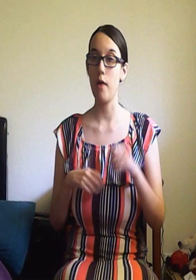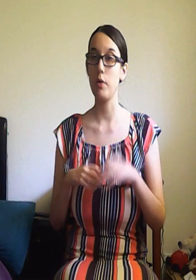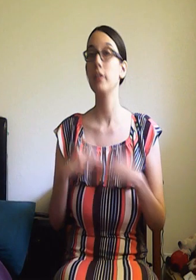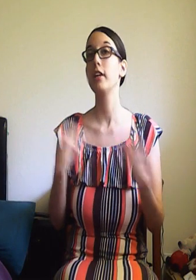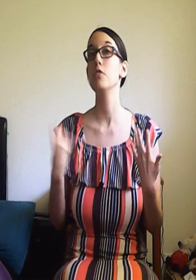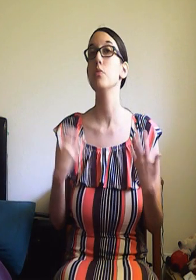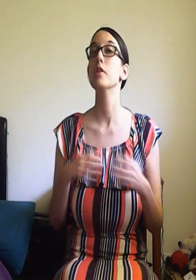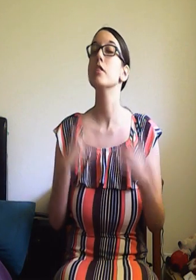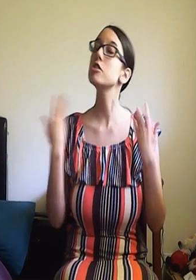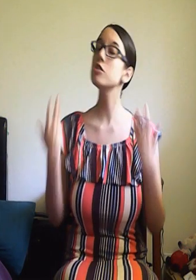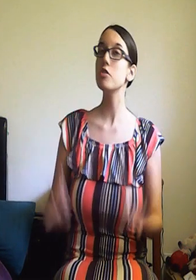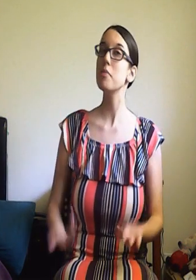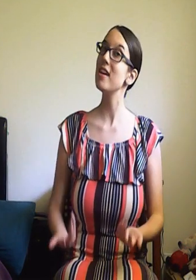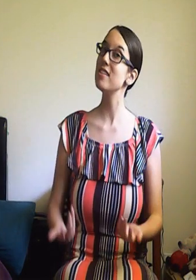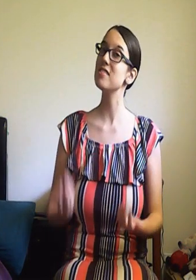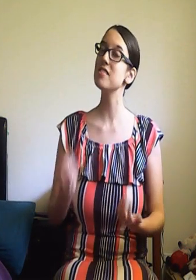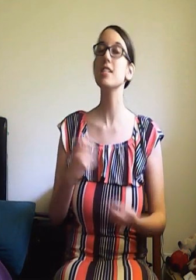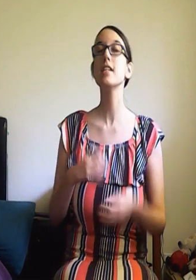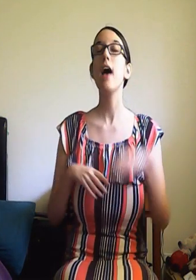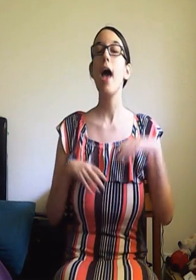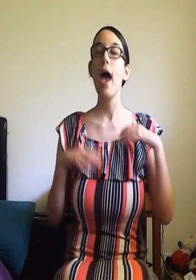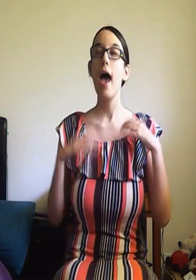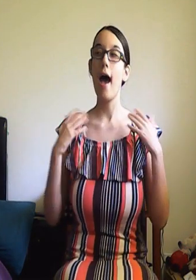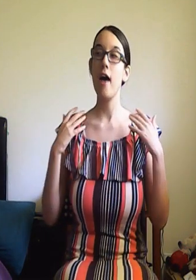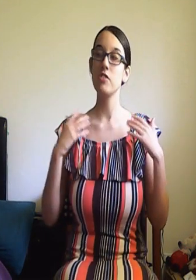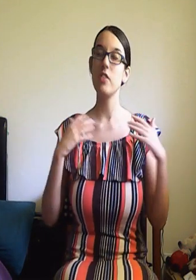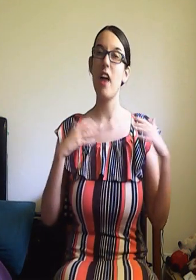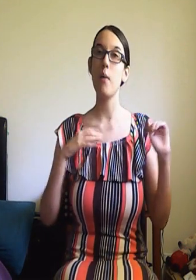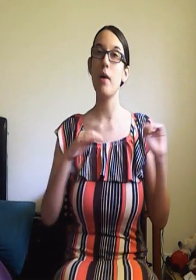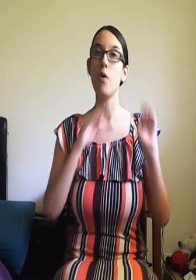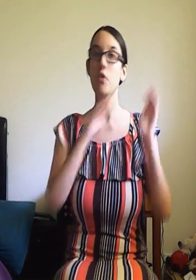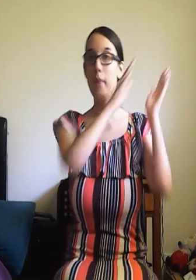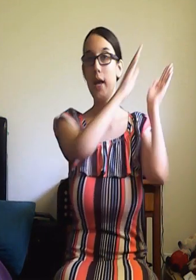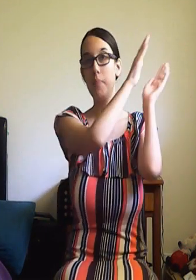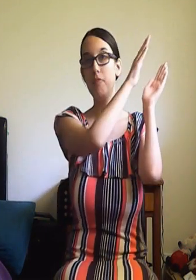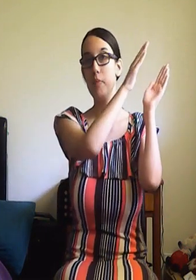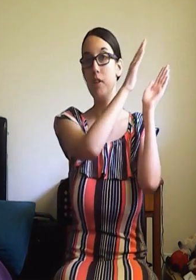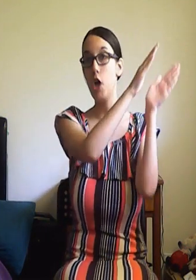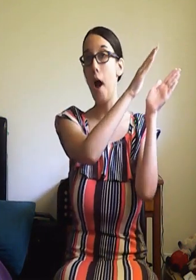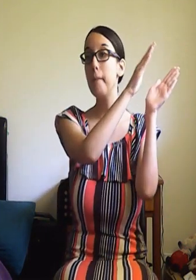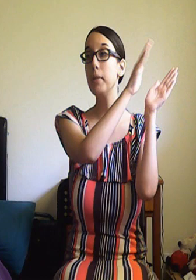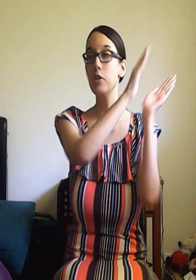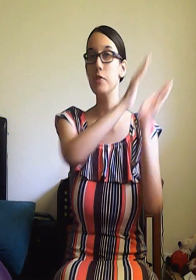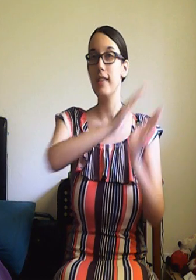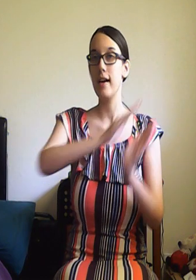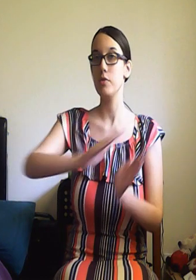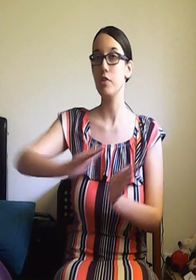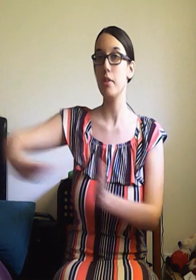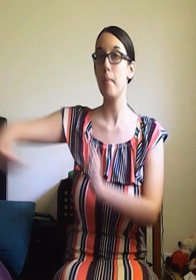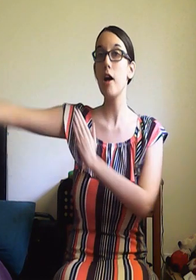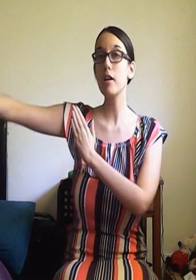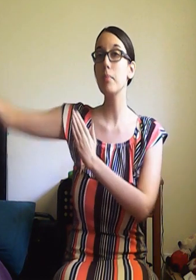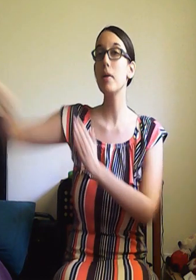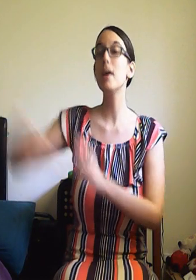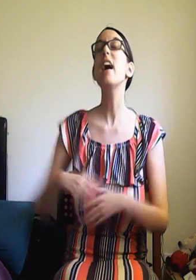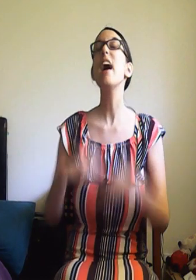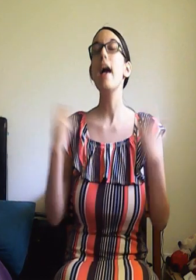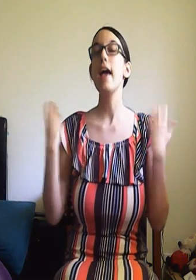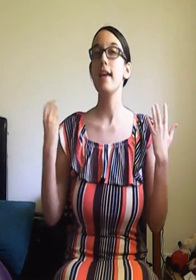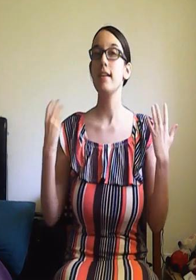you would toothpaste, so that way all the makeup from the top goes down to the bottom and